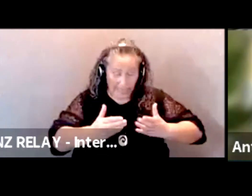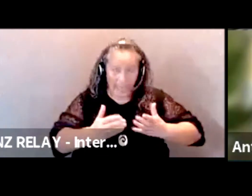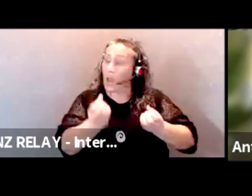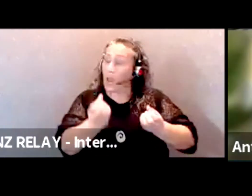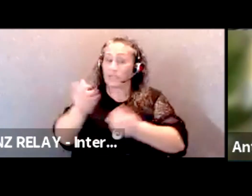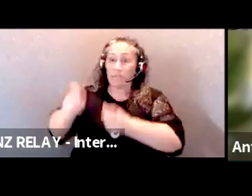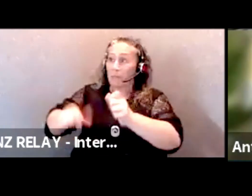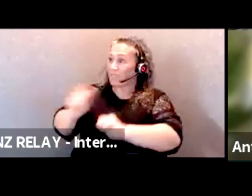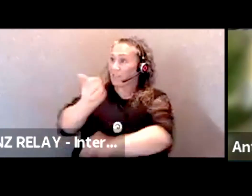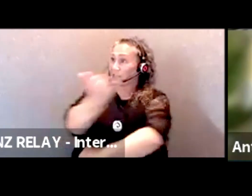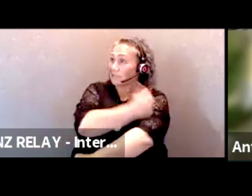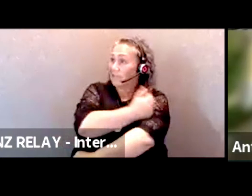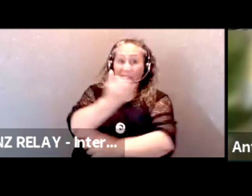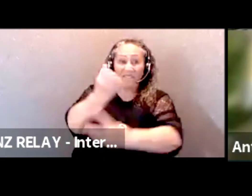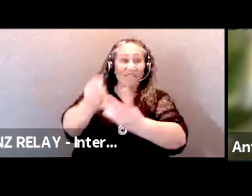perfectly well.